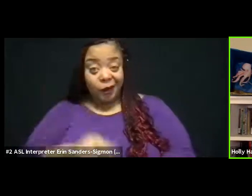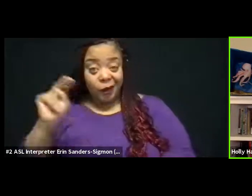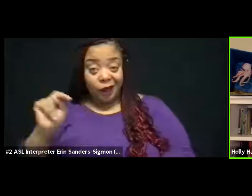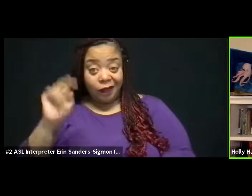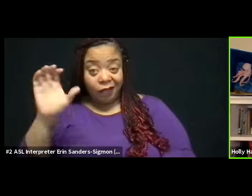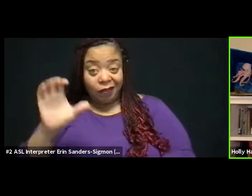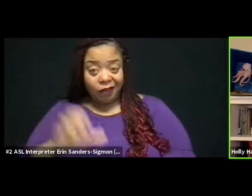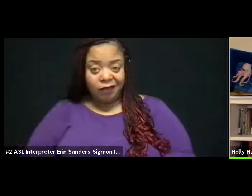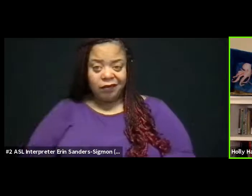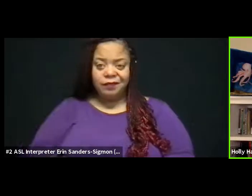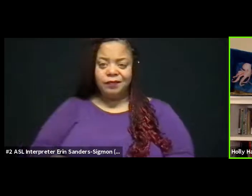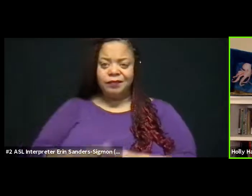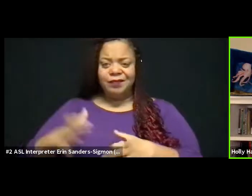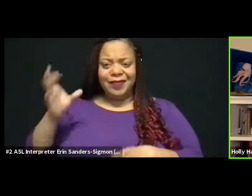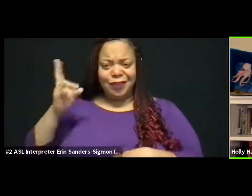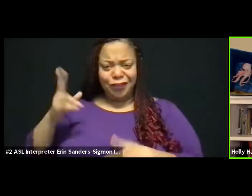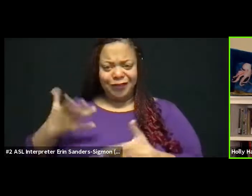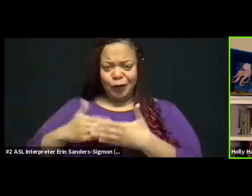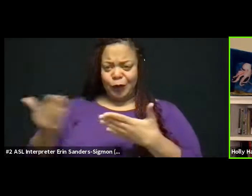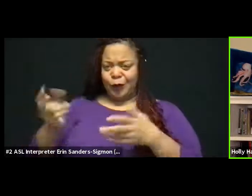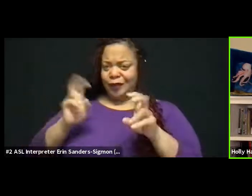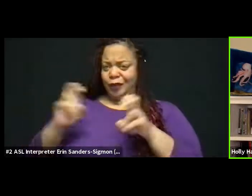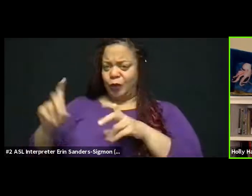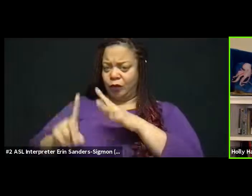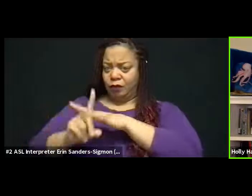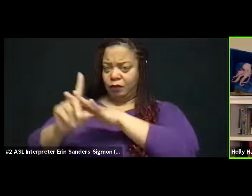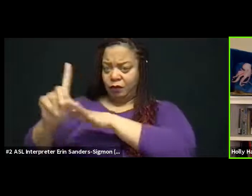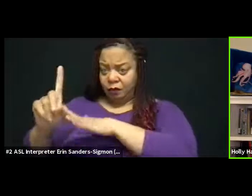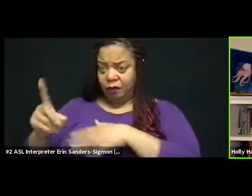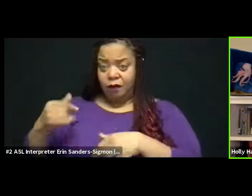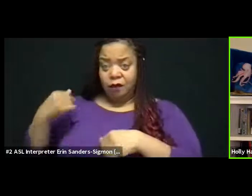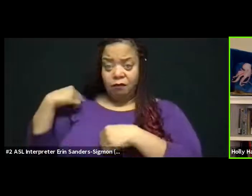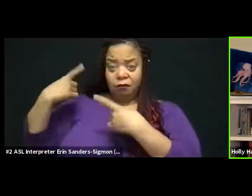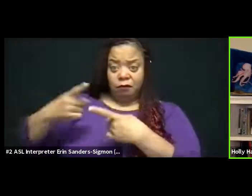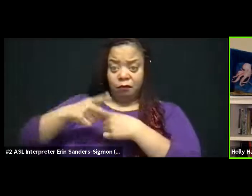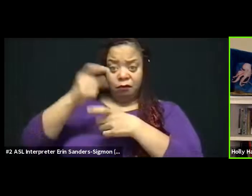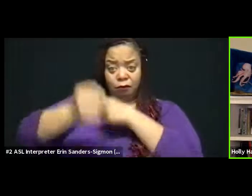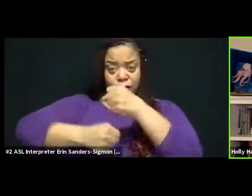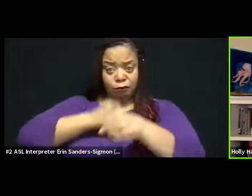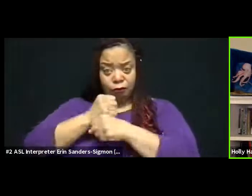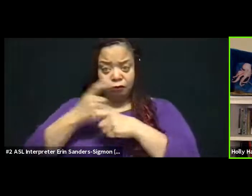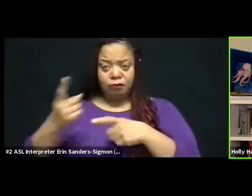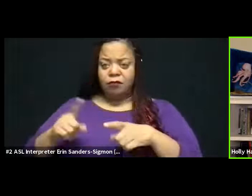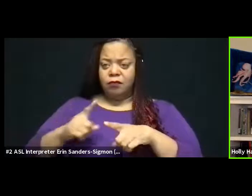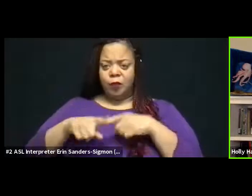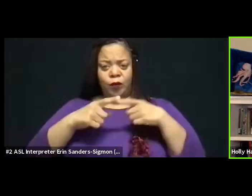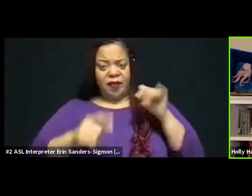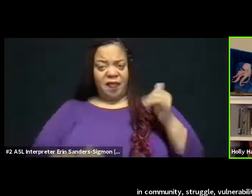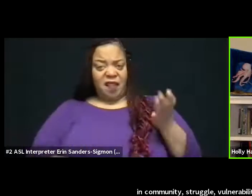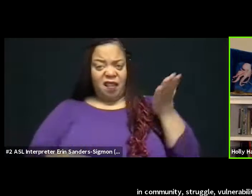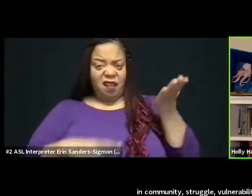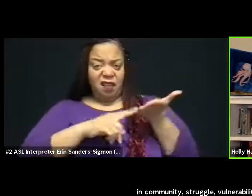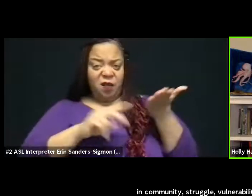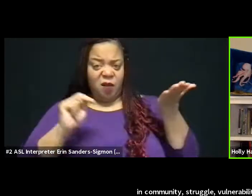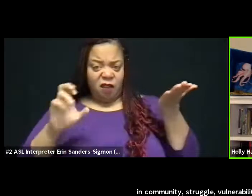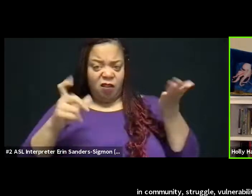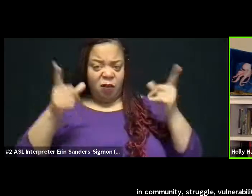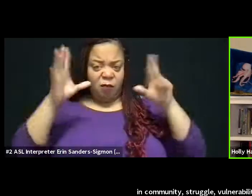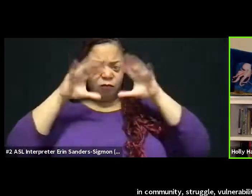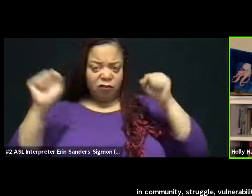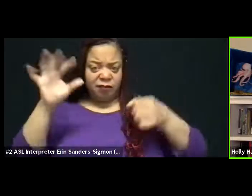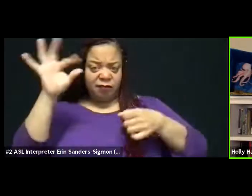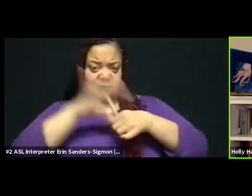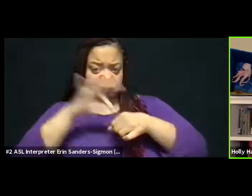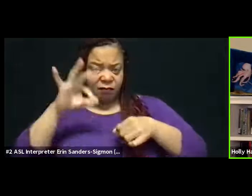students from using the bathroom. When a president was elected who told my students and their that their families were less worthy